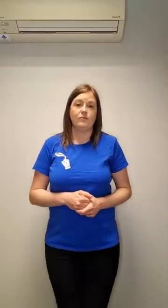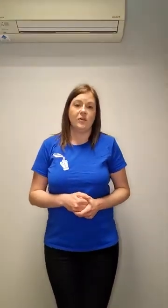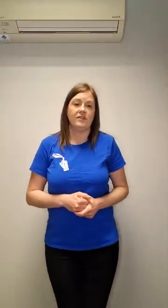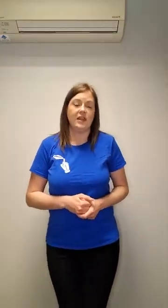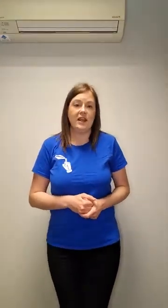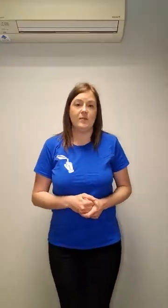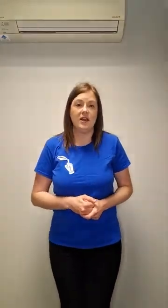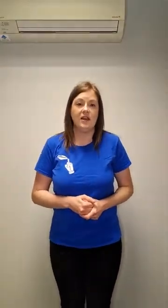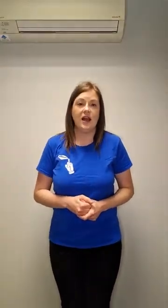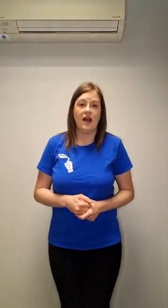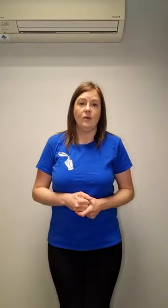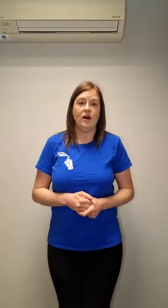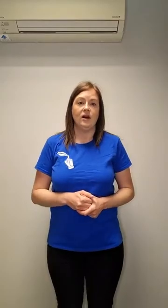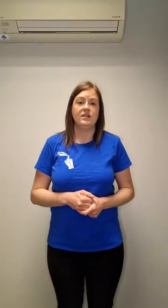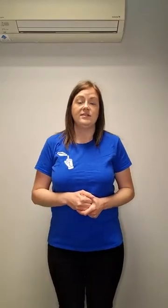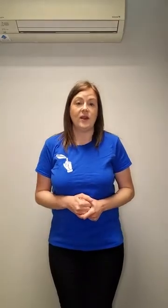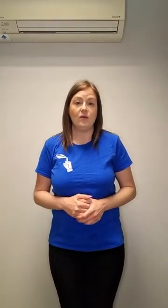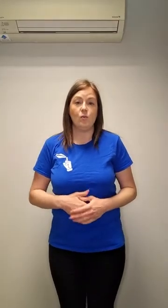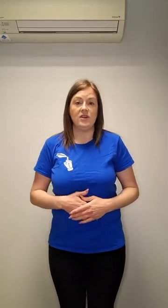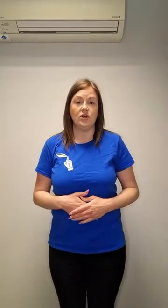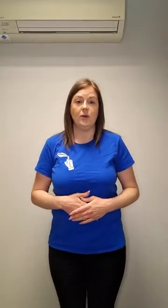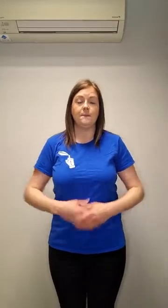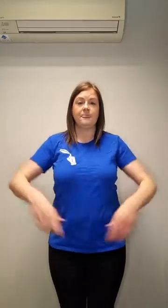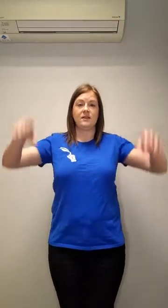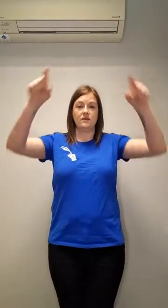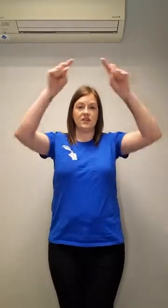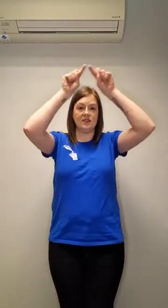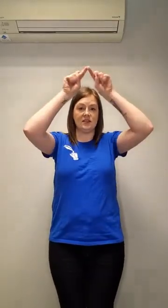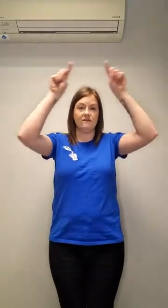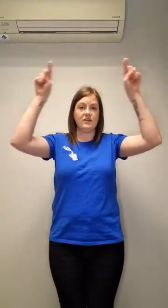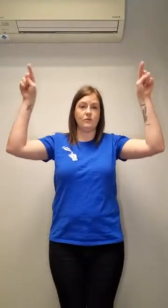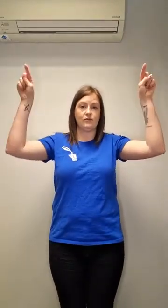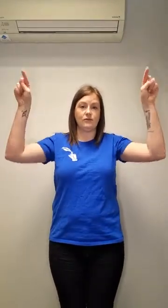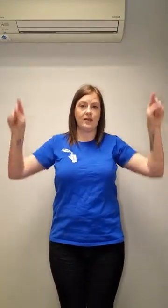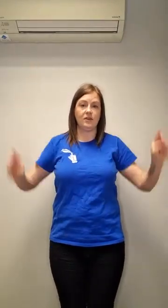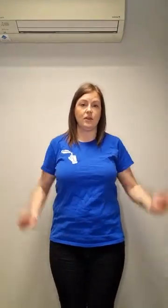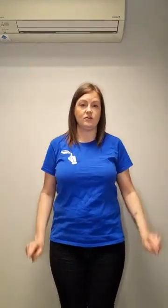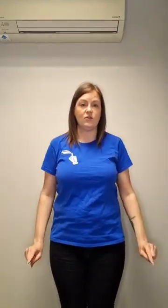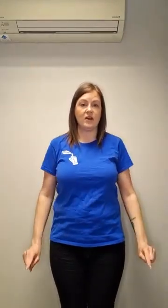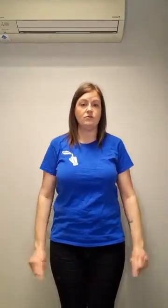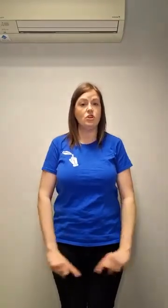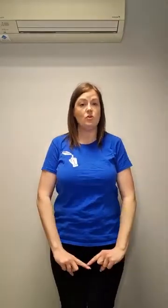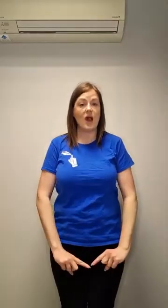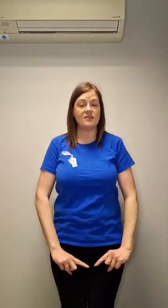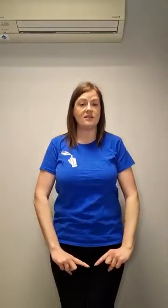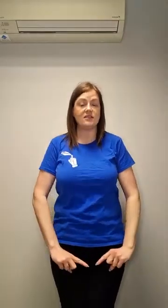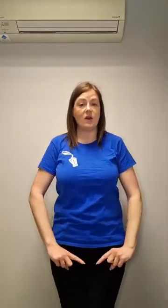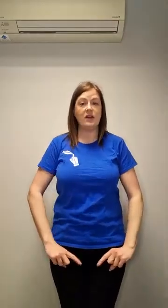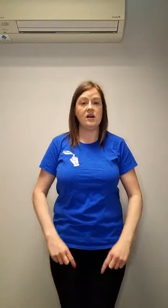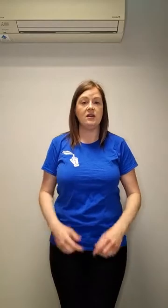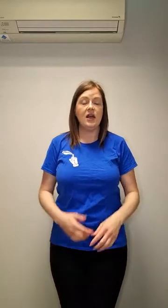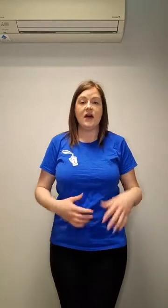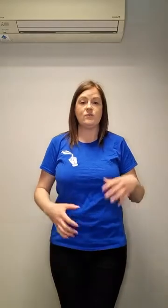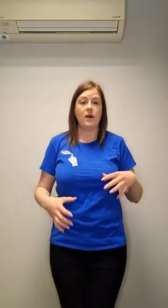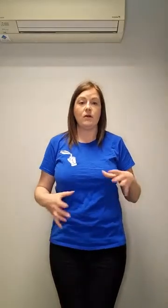with labelling our signing window. So this is an invisible frame that goes around you as the signer, and it's where most